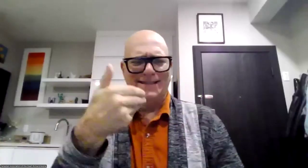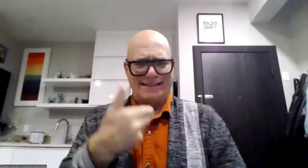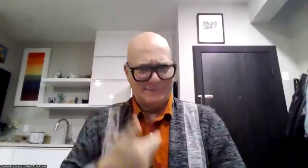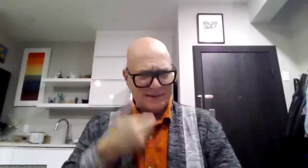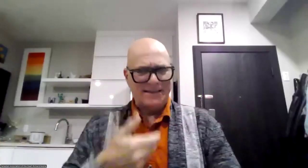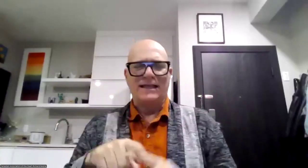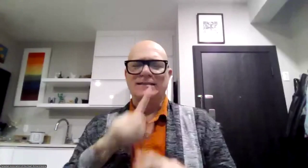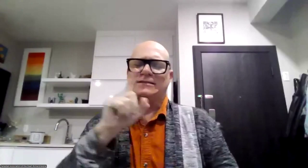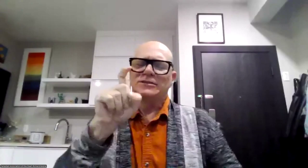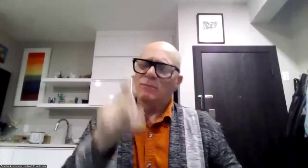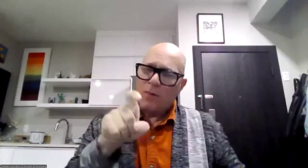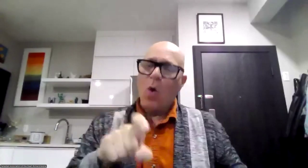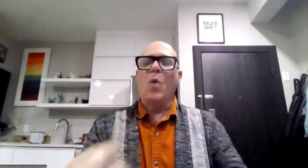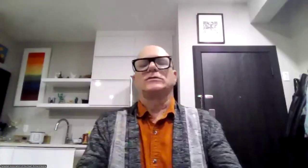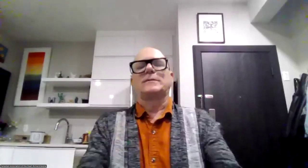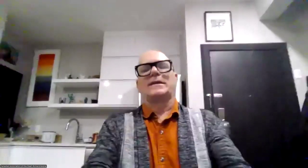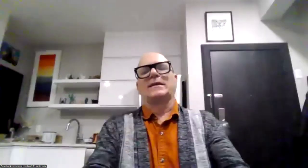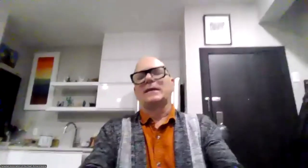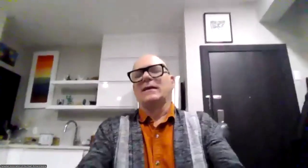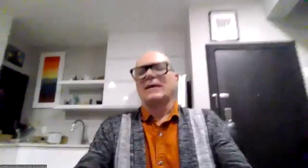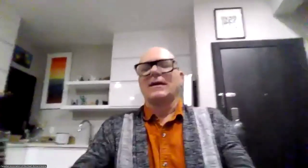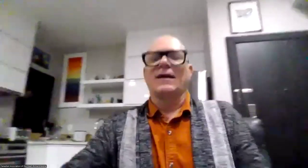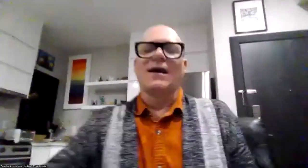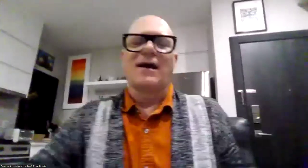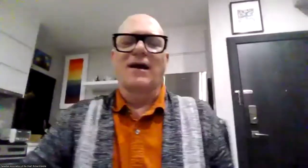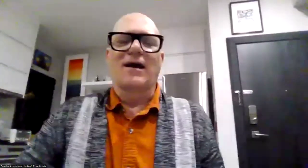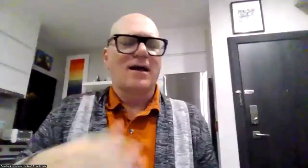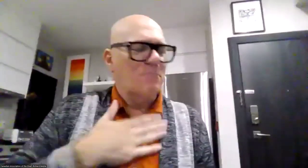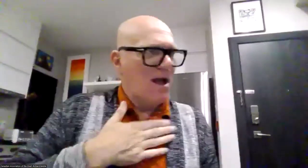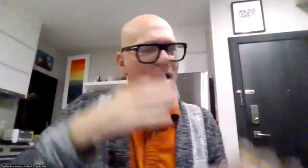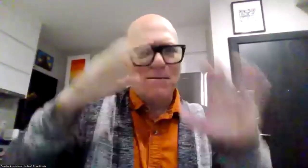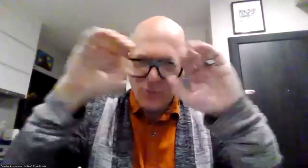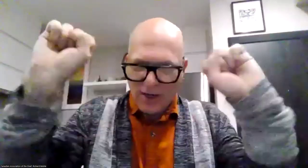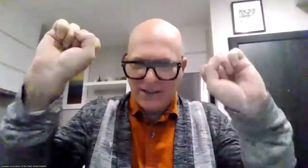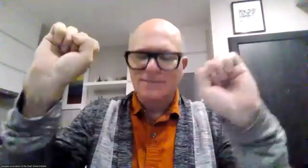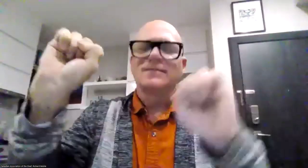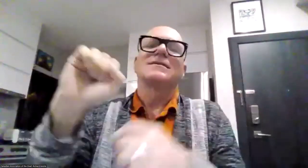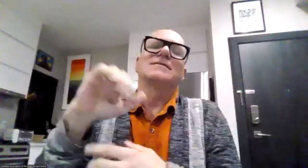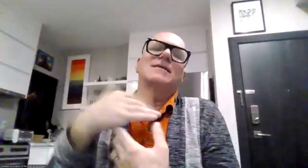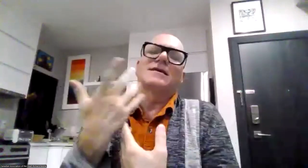I am here as a little bit of a surprise to myself this evening. Your presenter tonight should have been